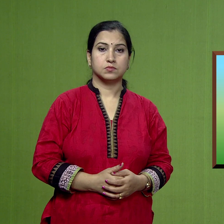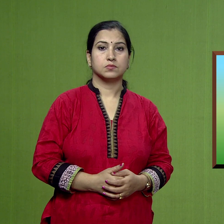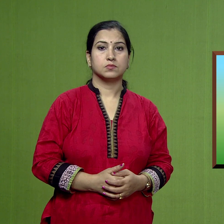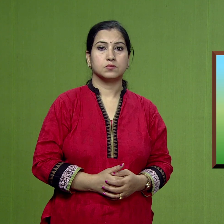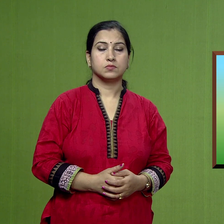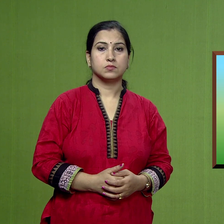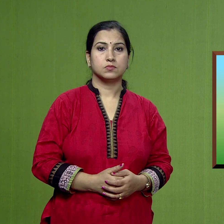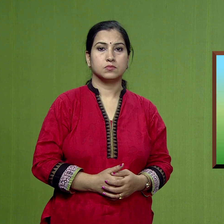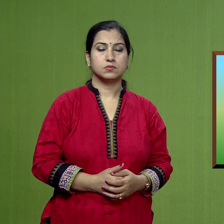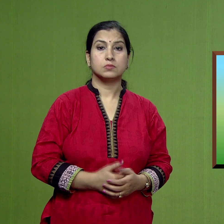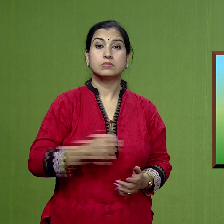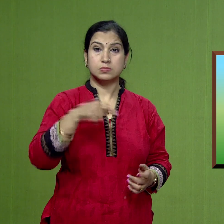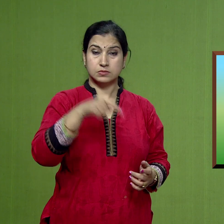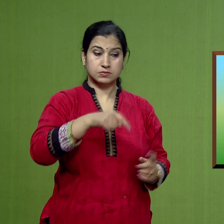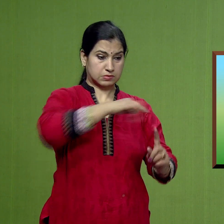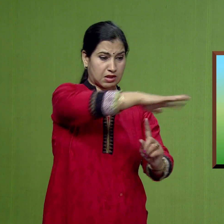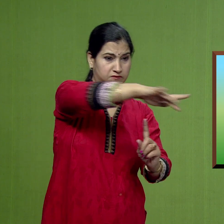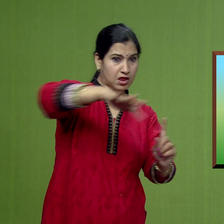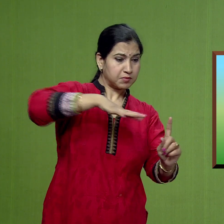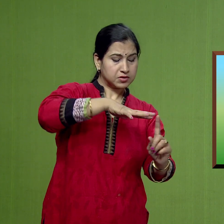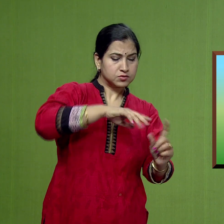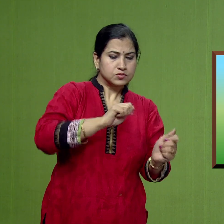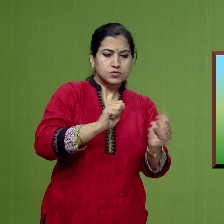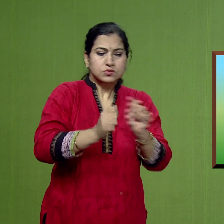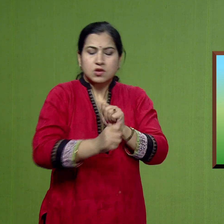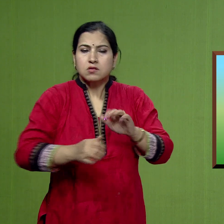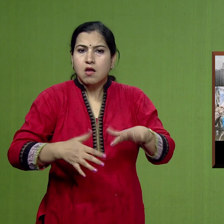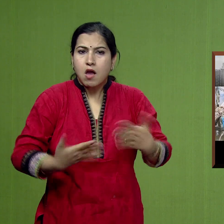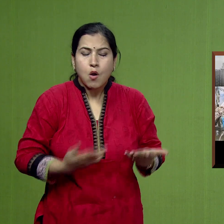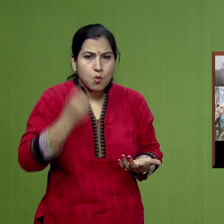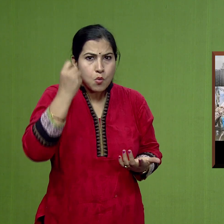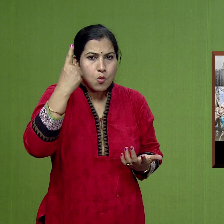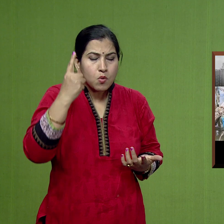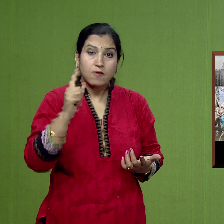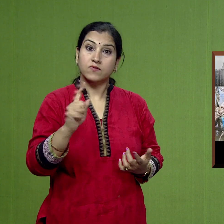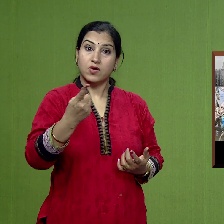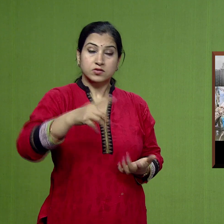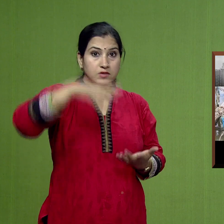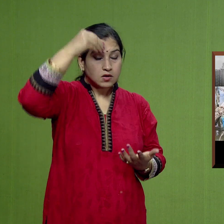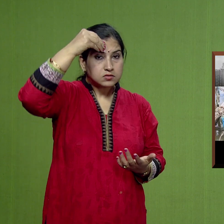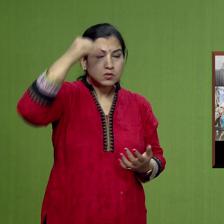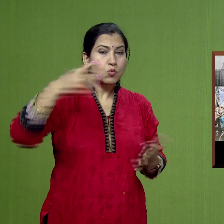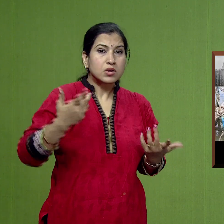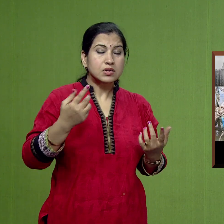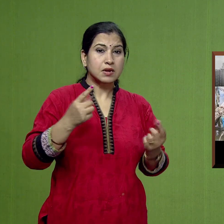To understand this environmental change, let us understand the concept of pollution.